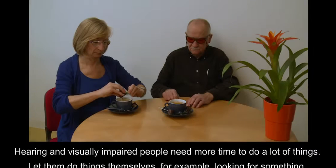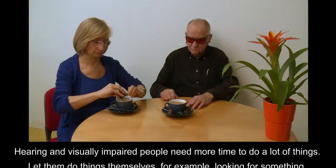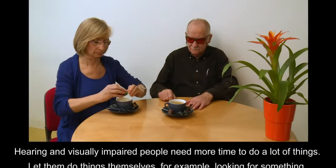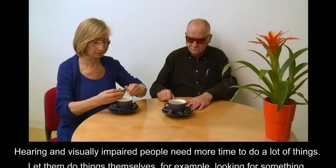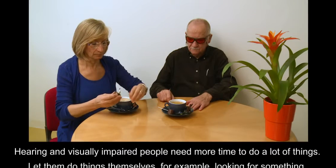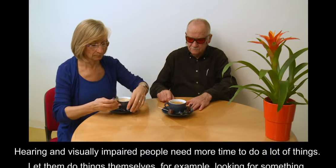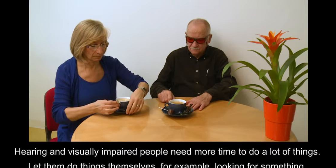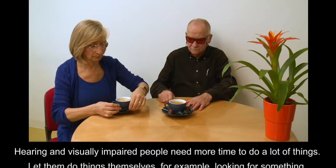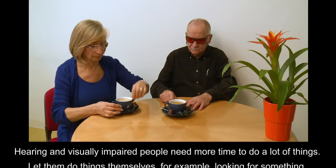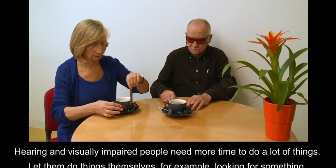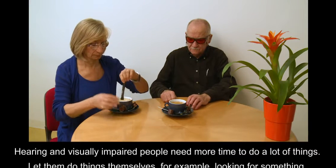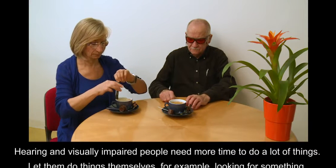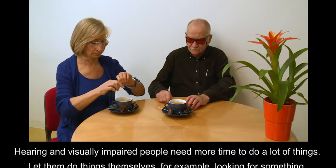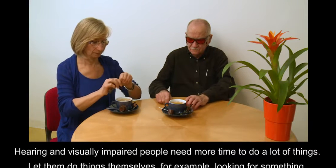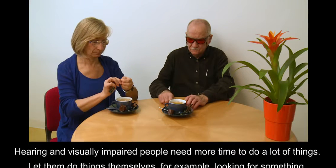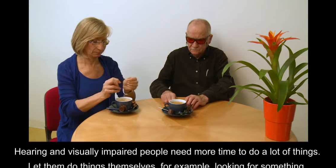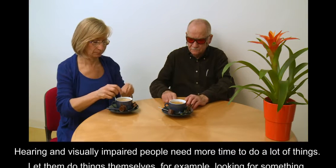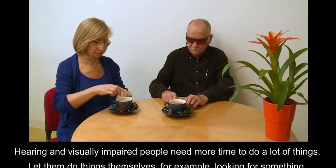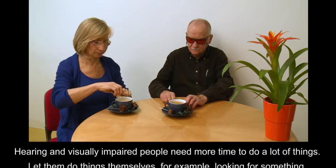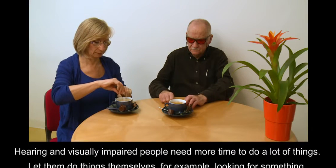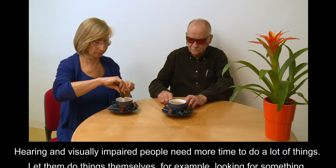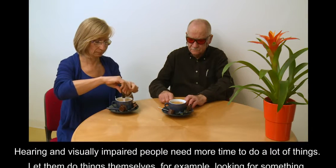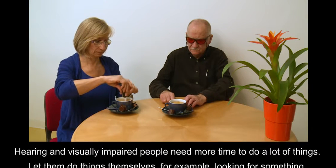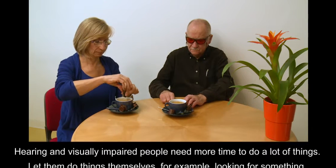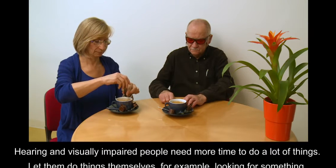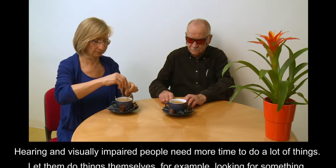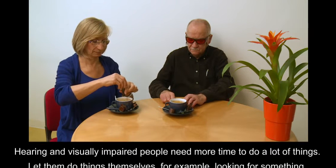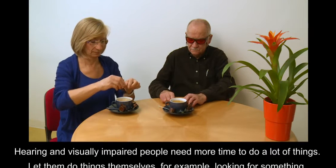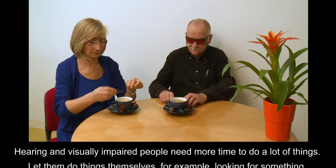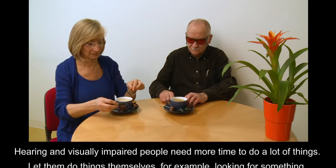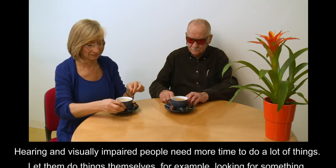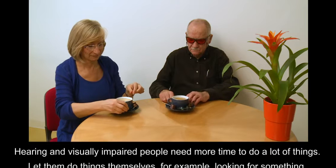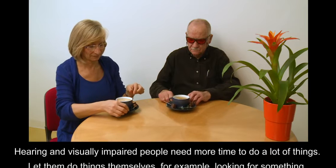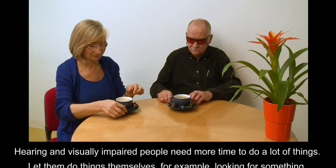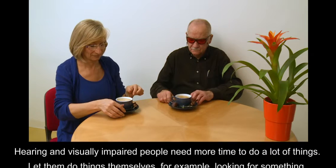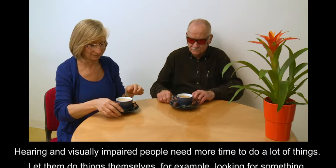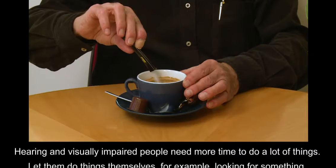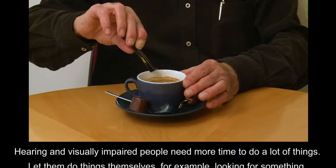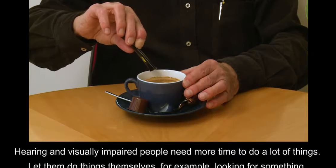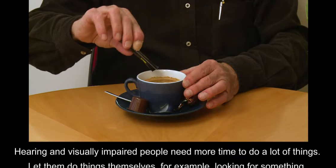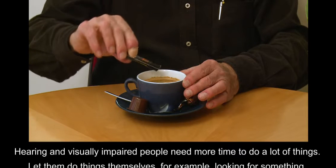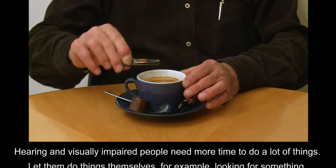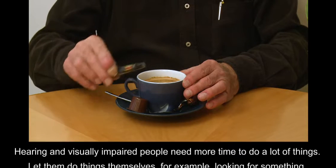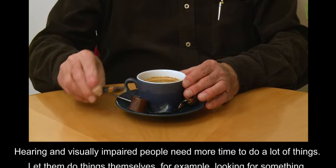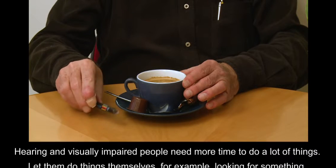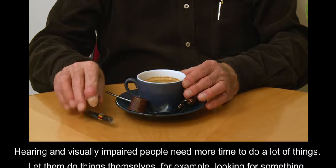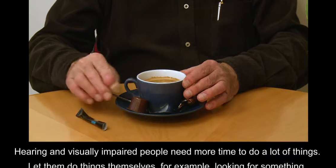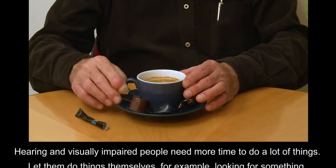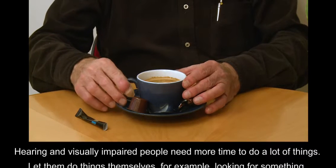Hearing and visually impaired people need more time to do a lot of things. Don't simply interfere if you notice that they're looking for something,